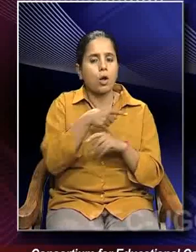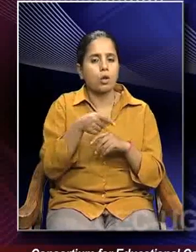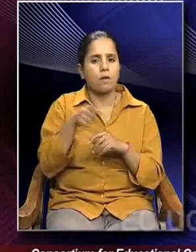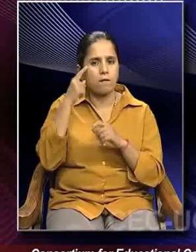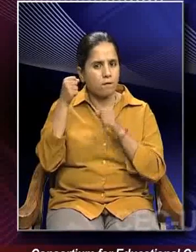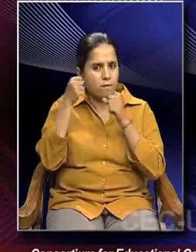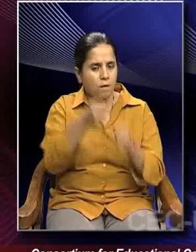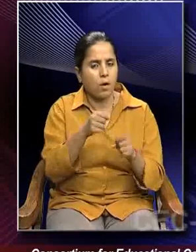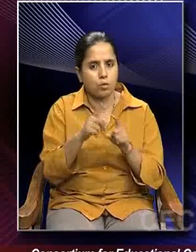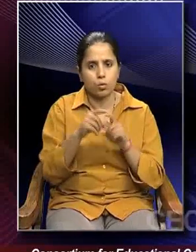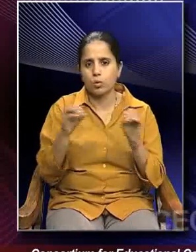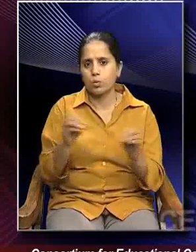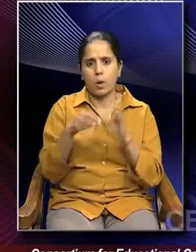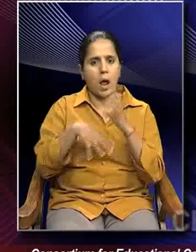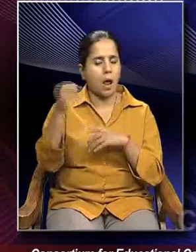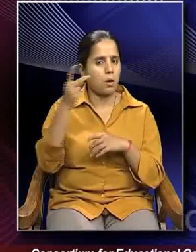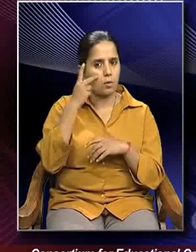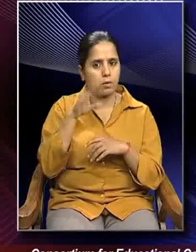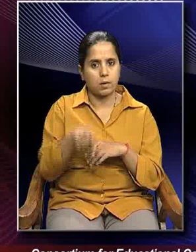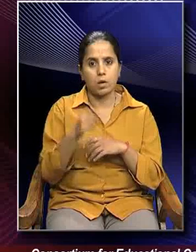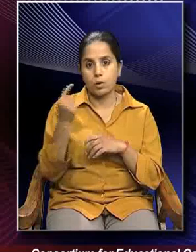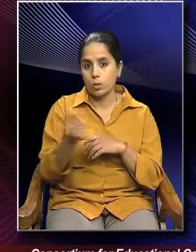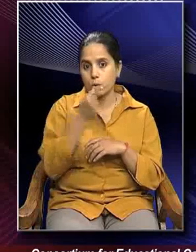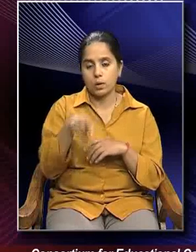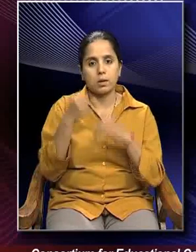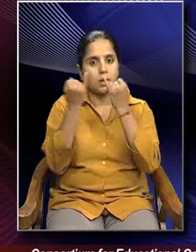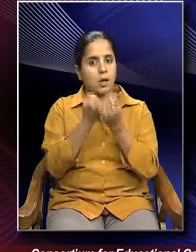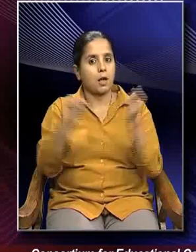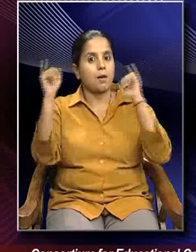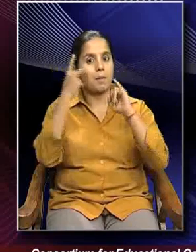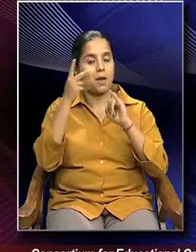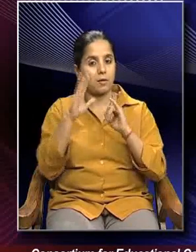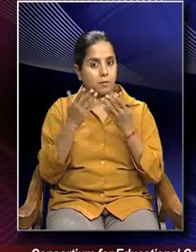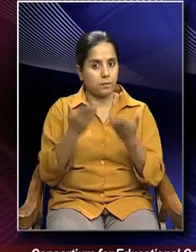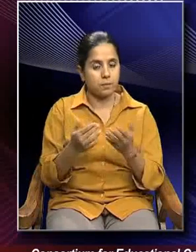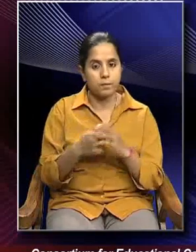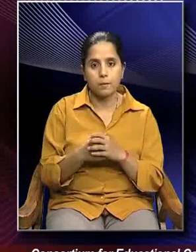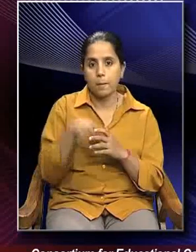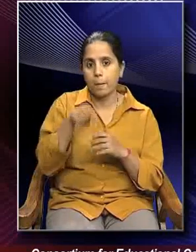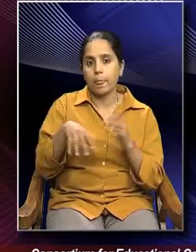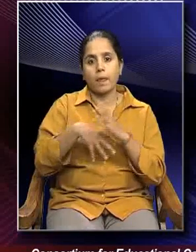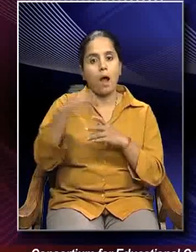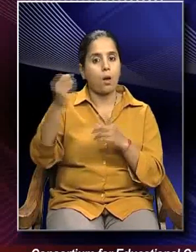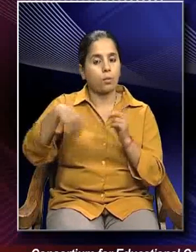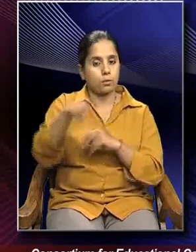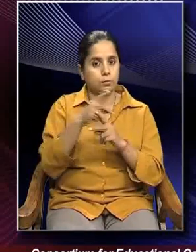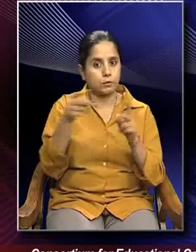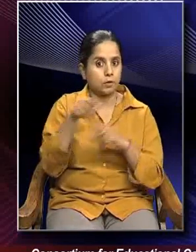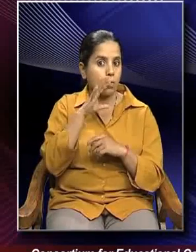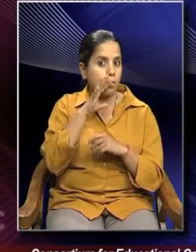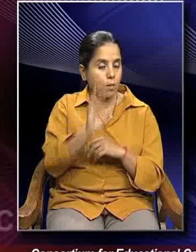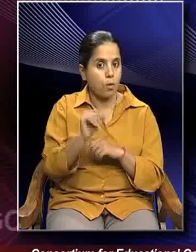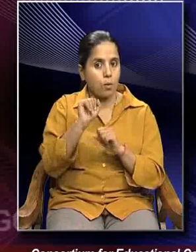from outside. So uses is independent of the external